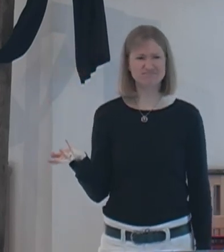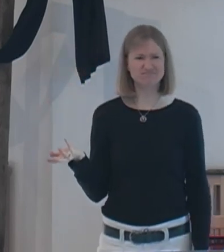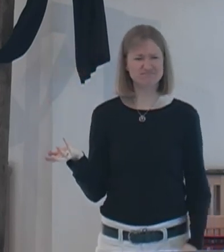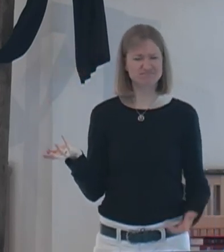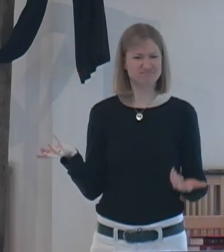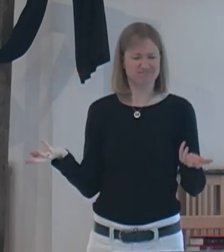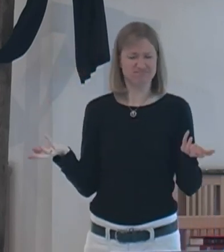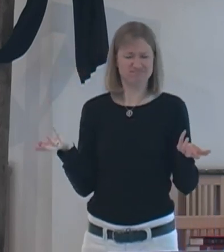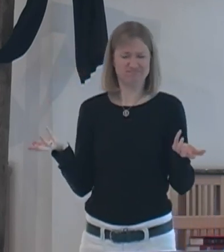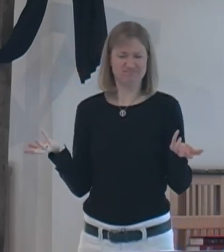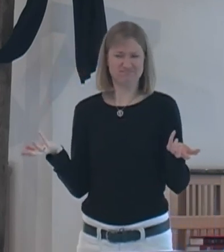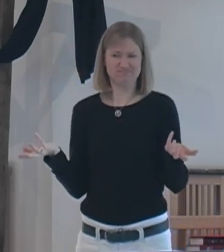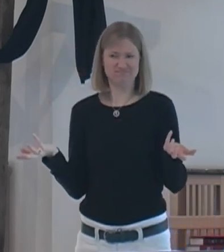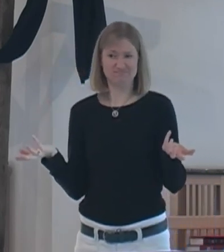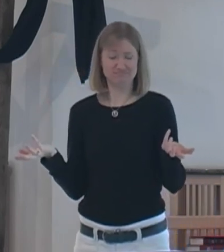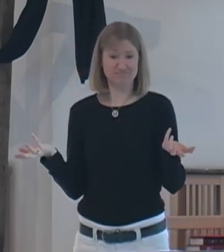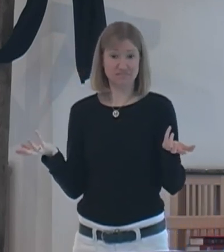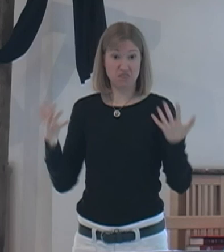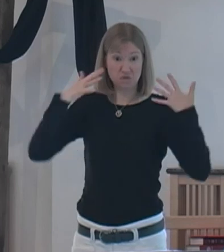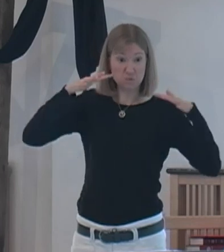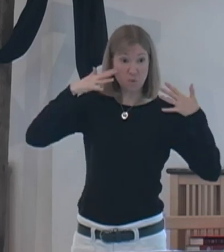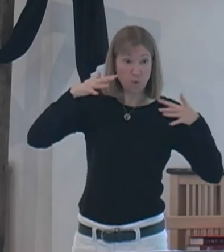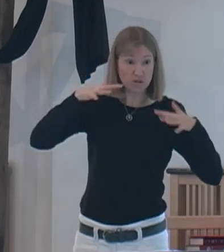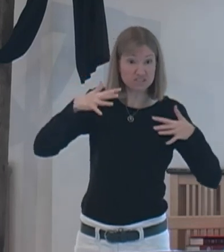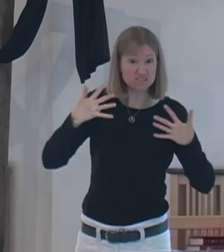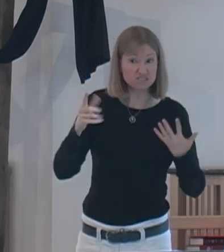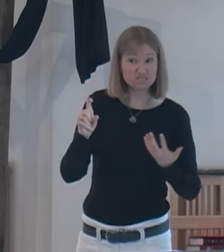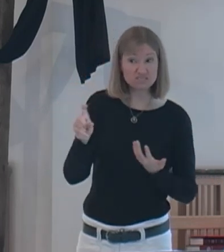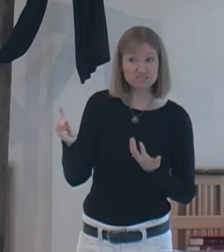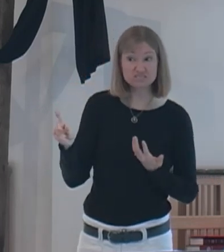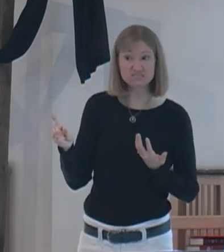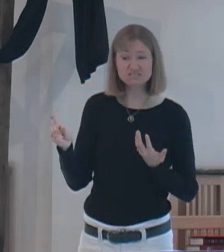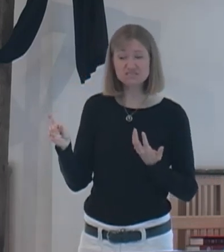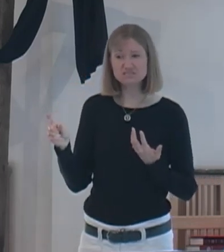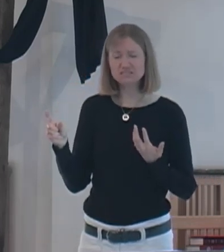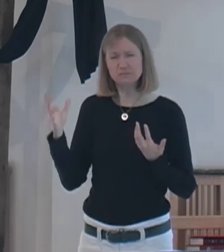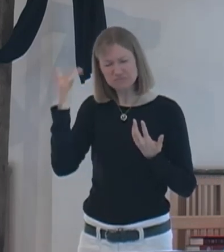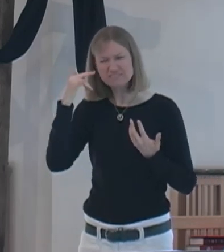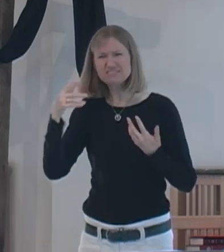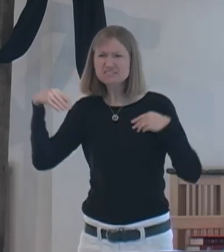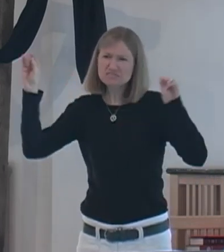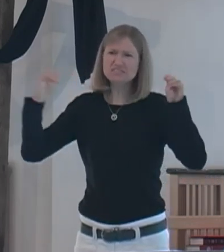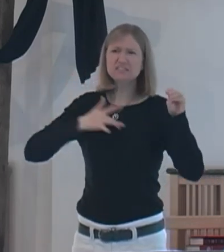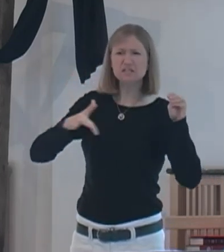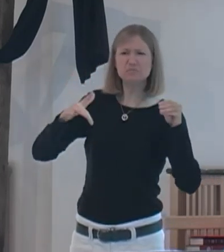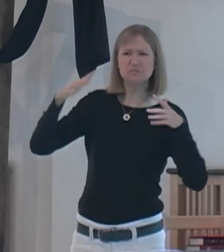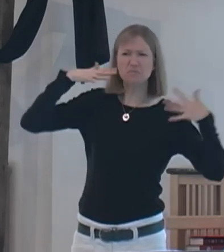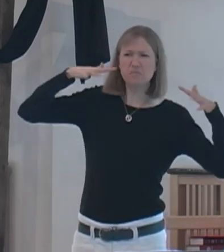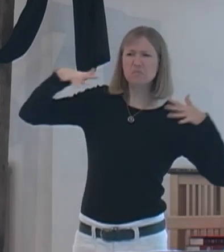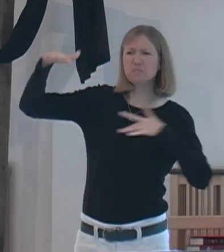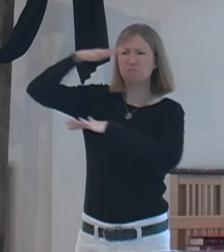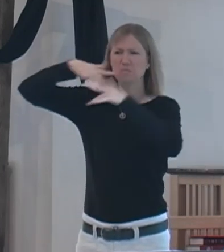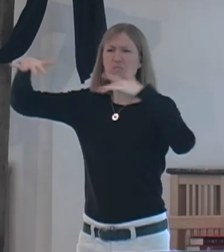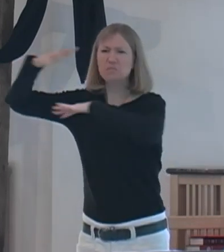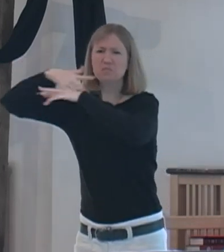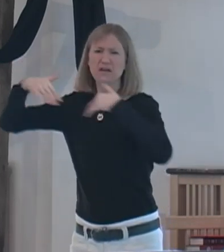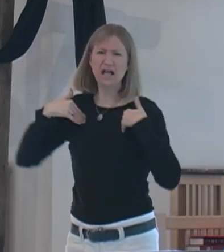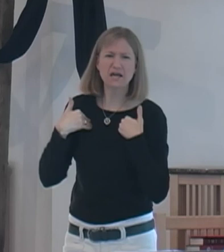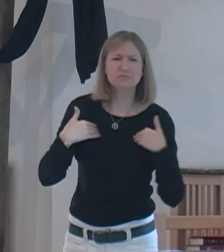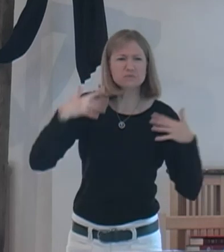arrangement? Was it the noise and the commotion of kind of all the market and trading that was going on outside the temple? It was in